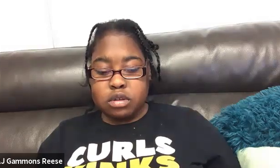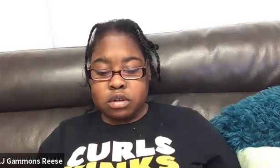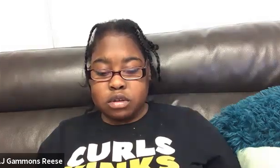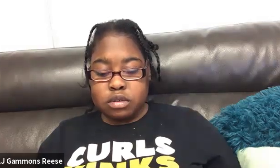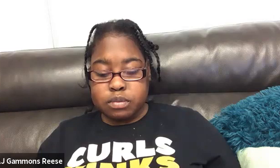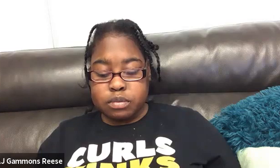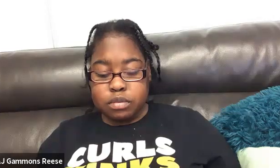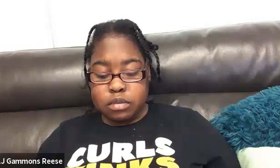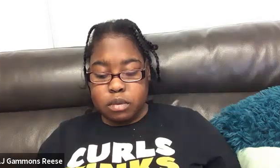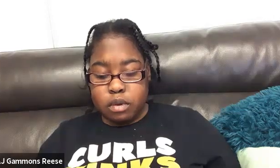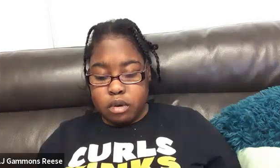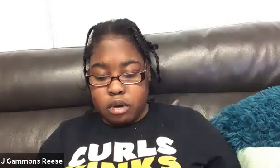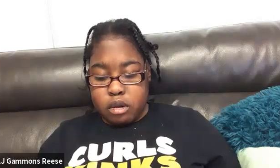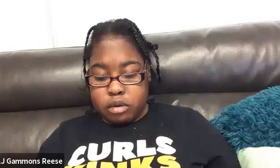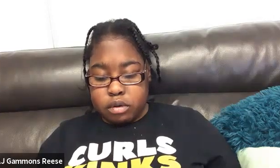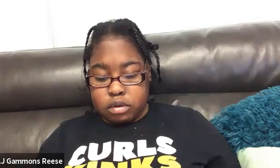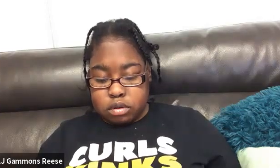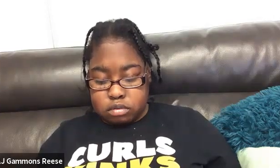and